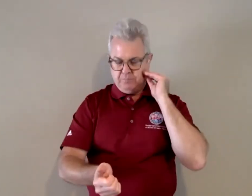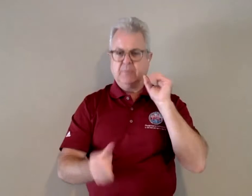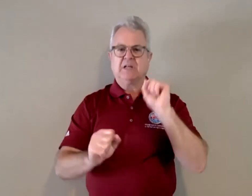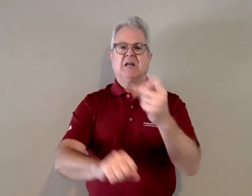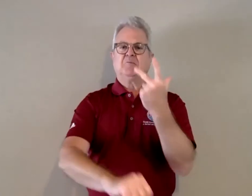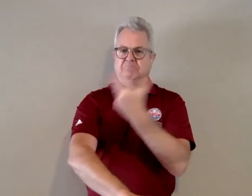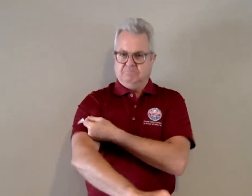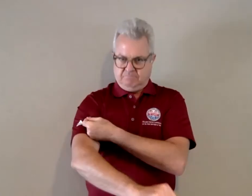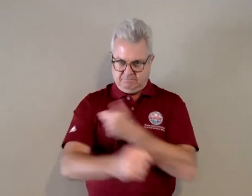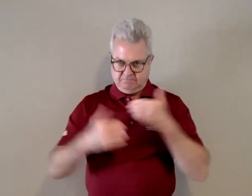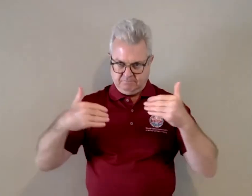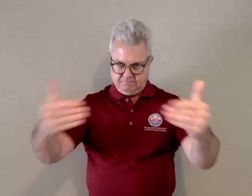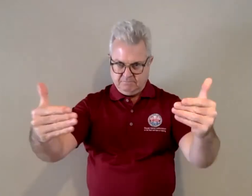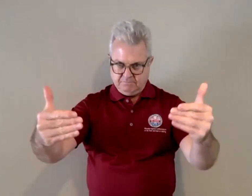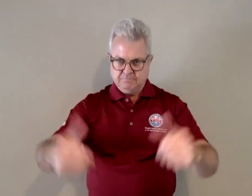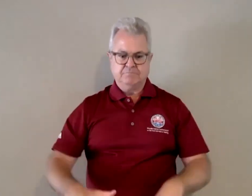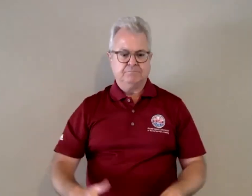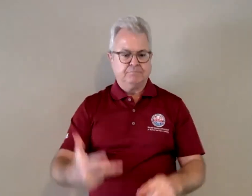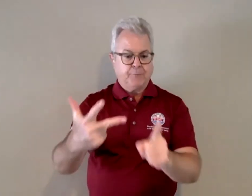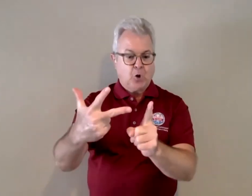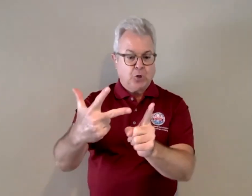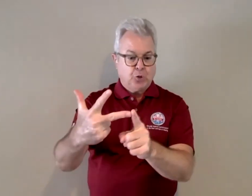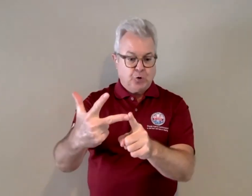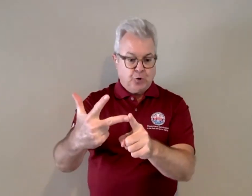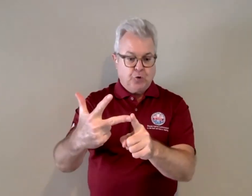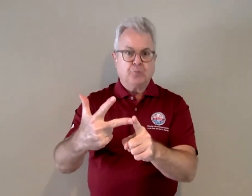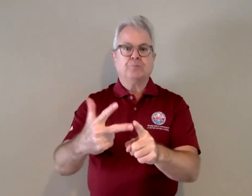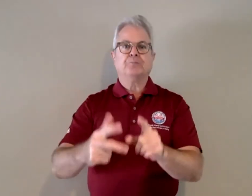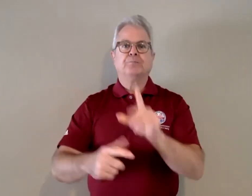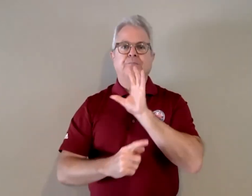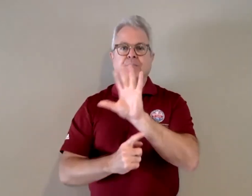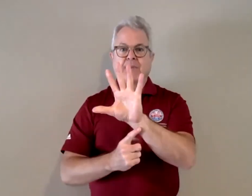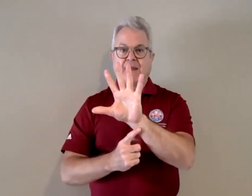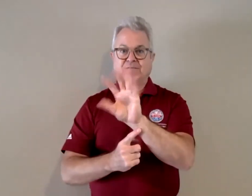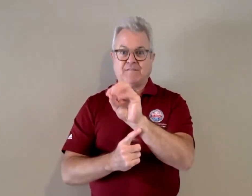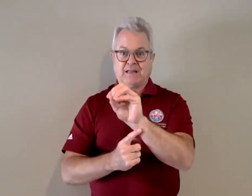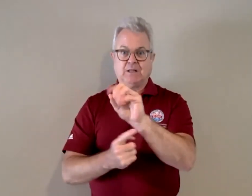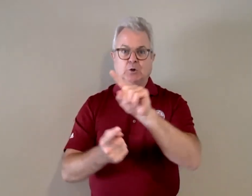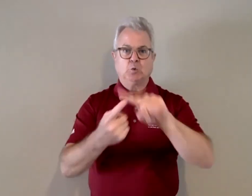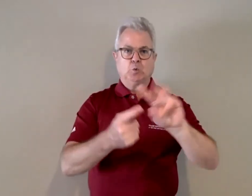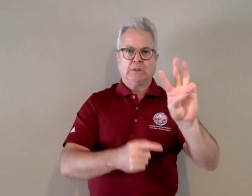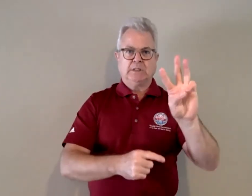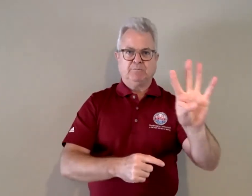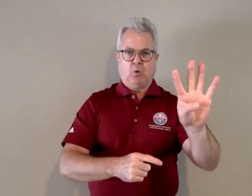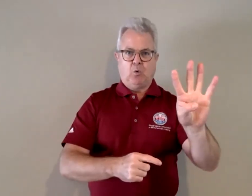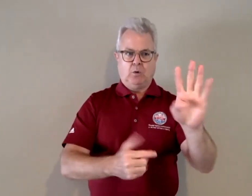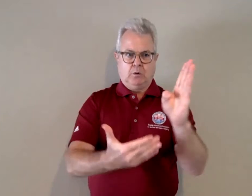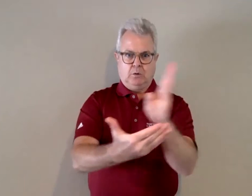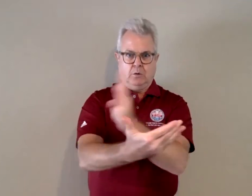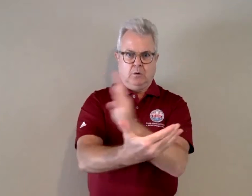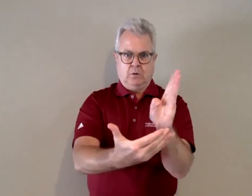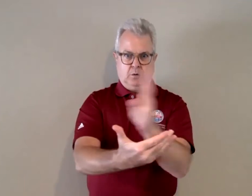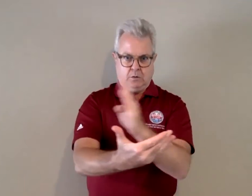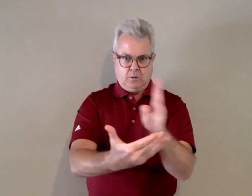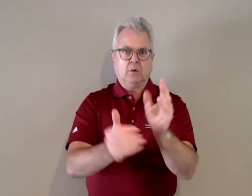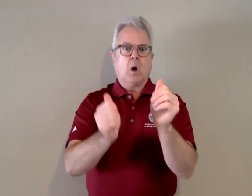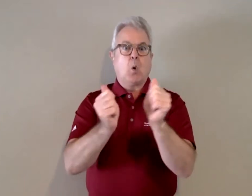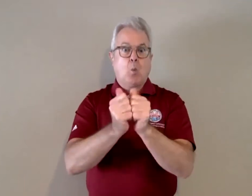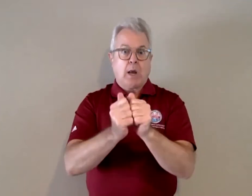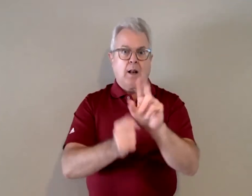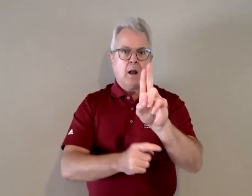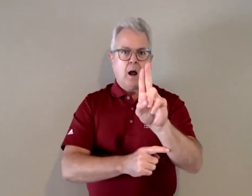it is suggested that you get the Pfizer booster if you got the Pfizer vaccine, no matter what your health is. And that